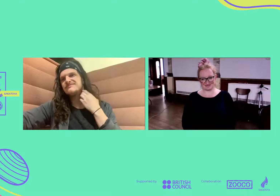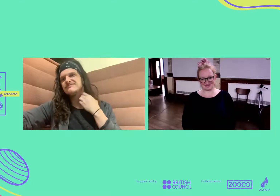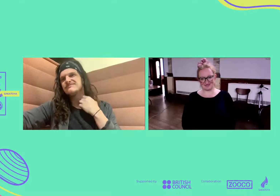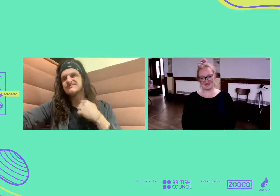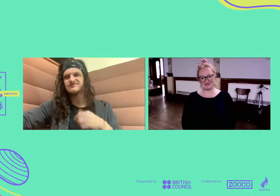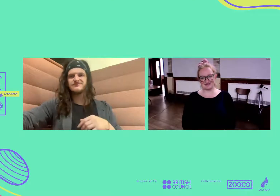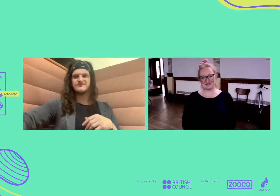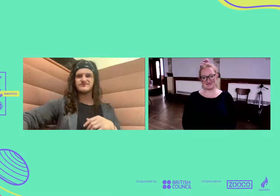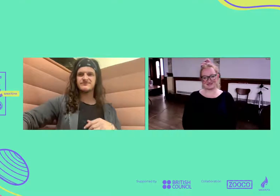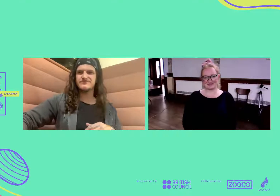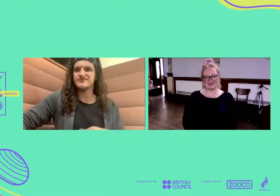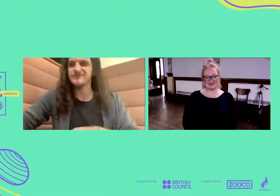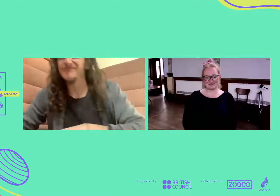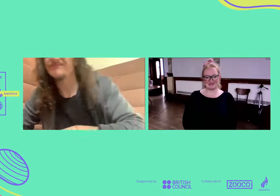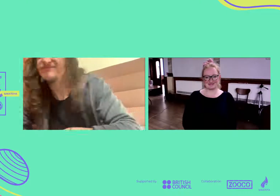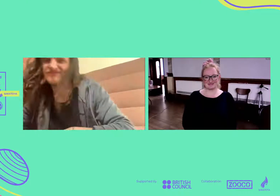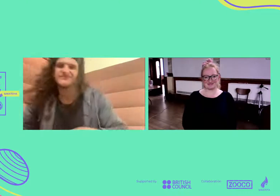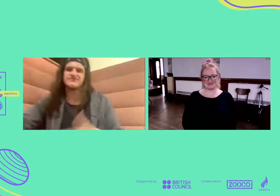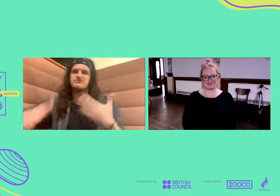Hello.